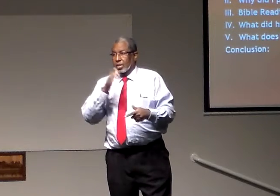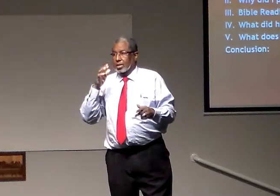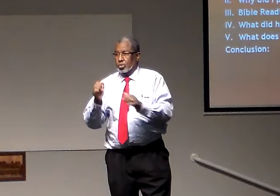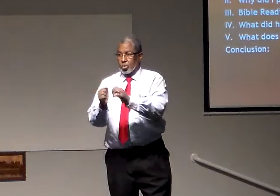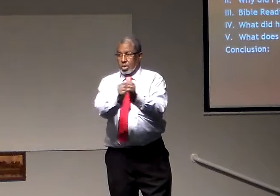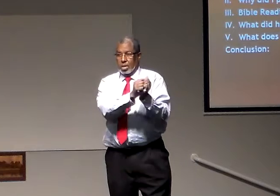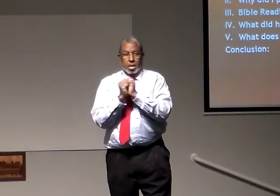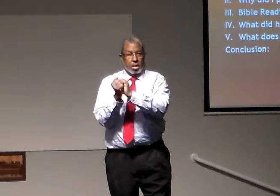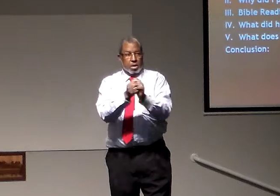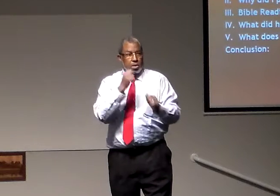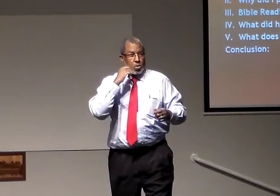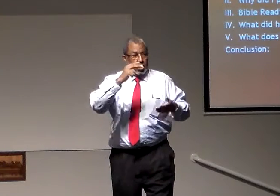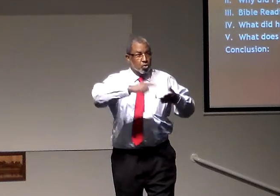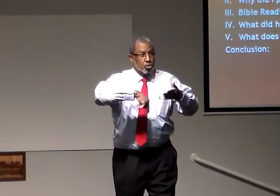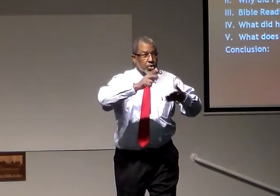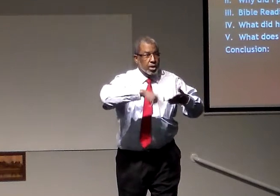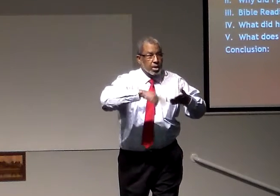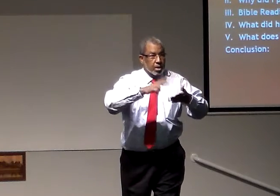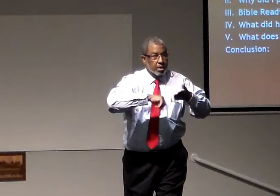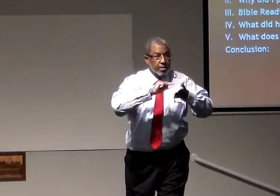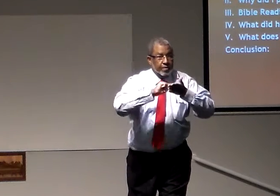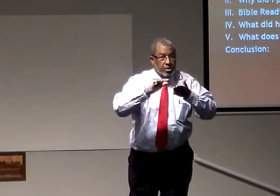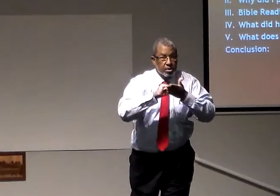Then we'll be doing a Bible reading together.